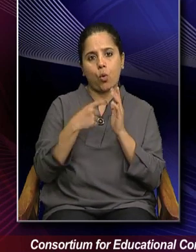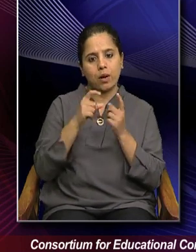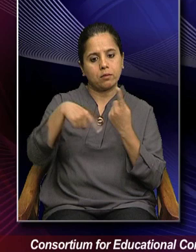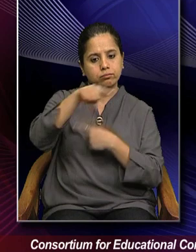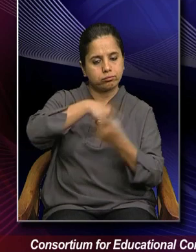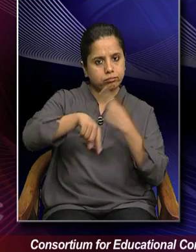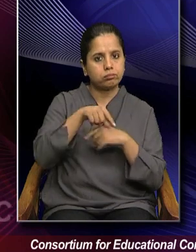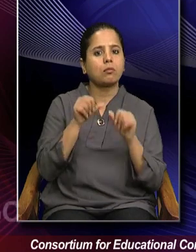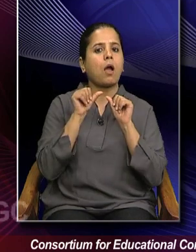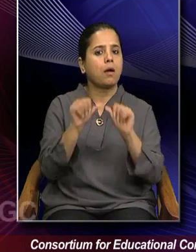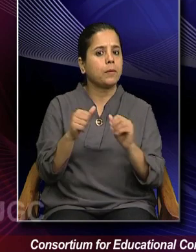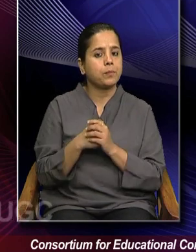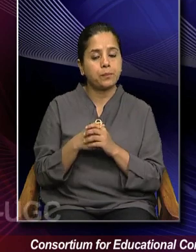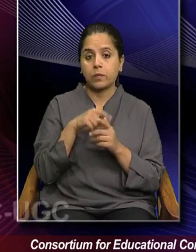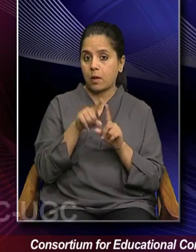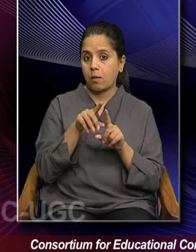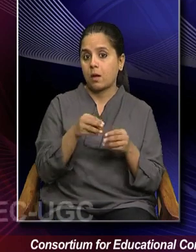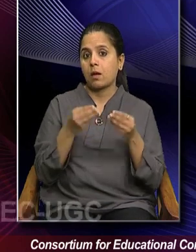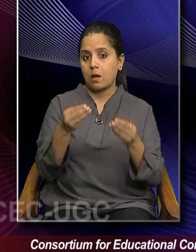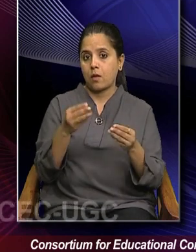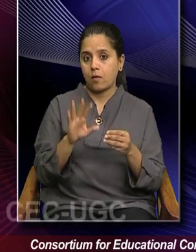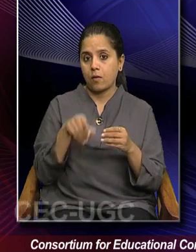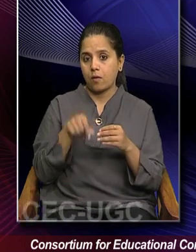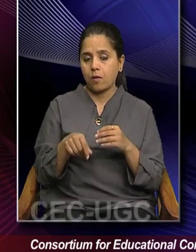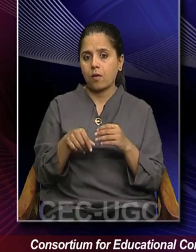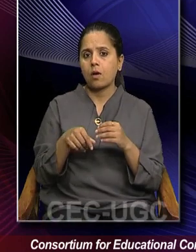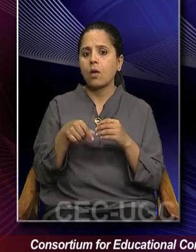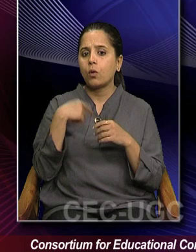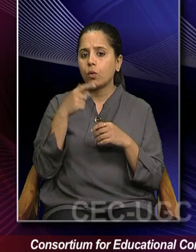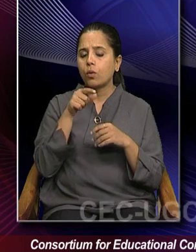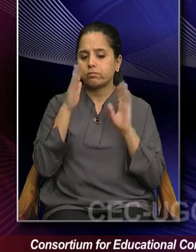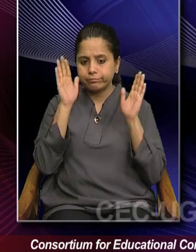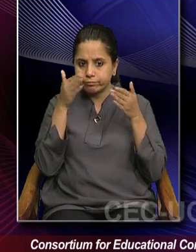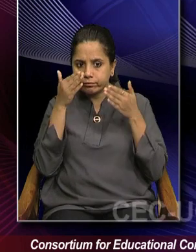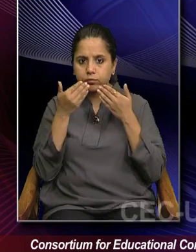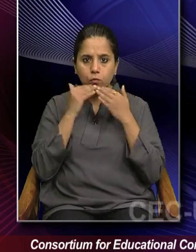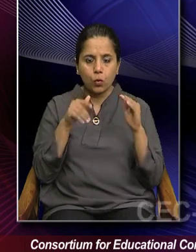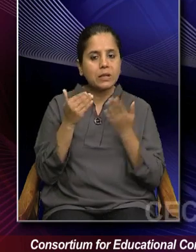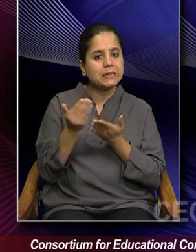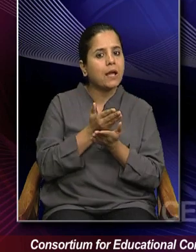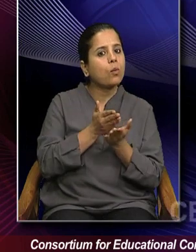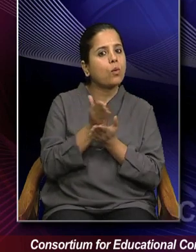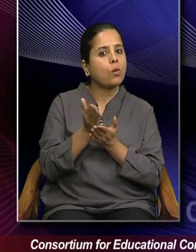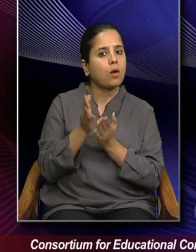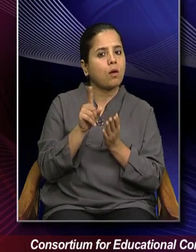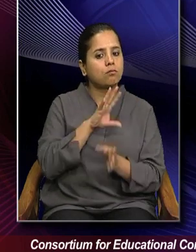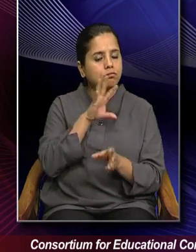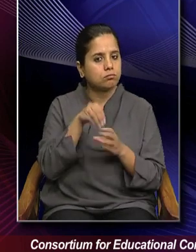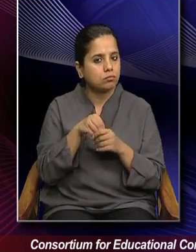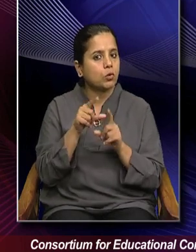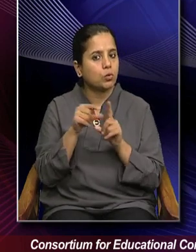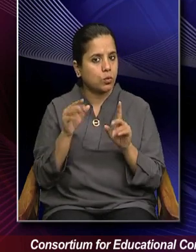circles. It also gives the introverted students a safe way to